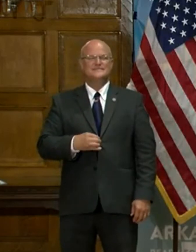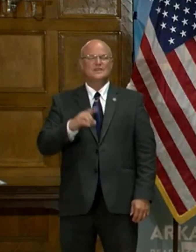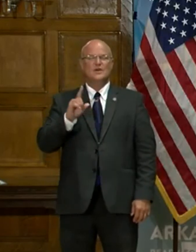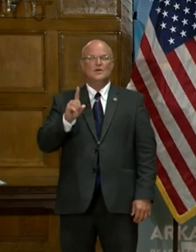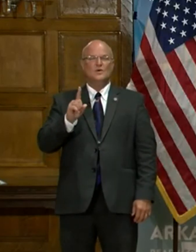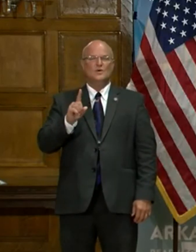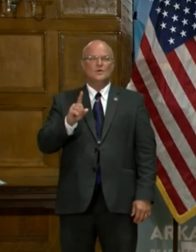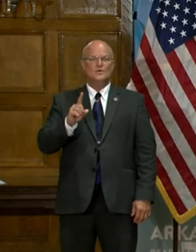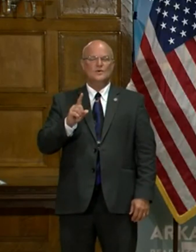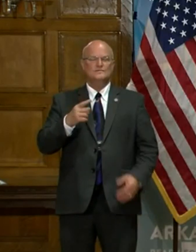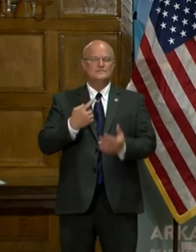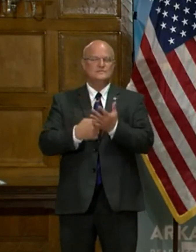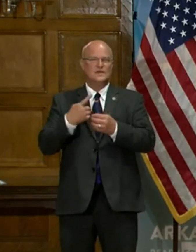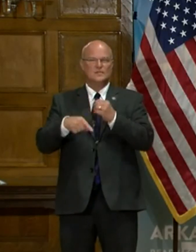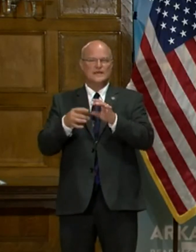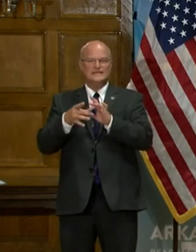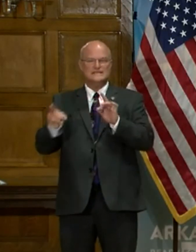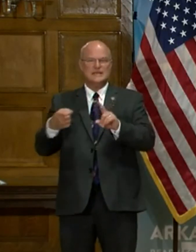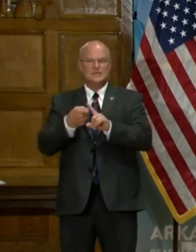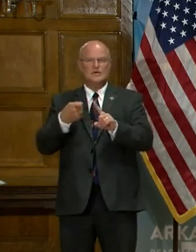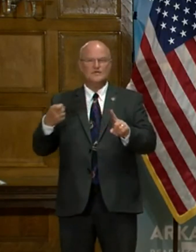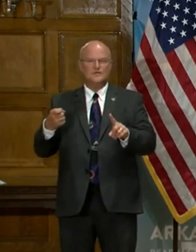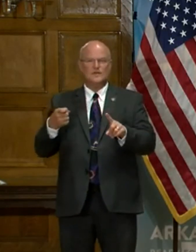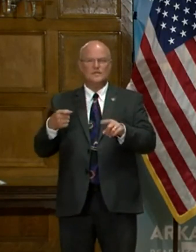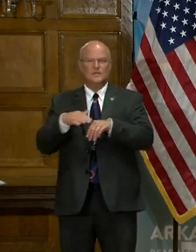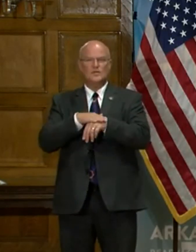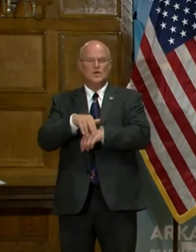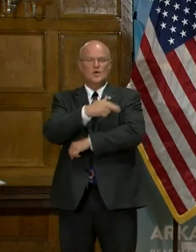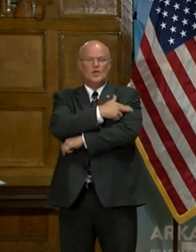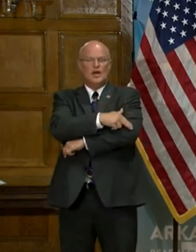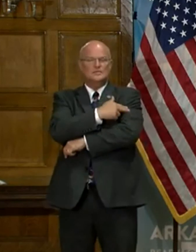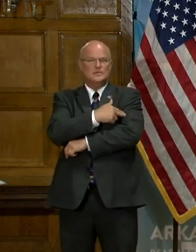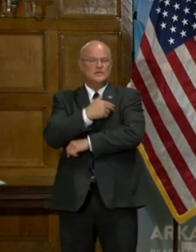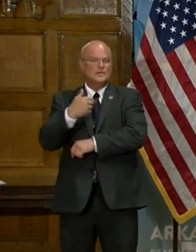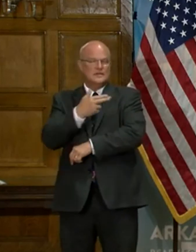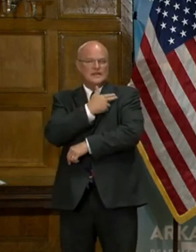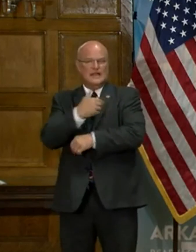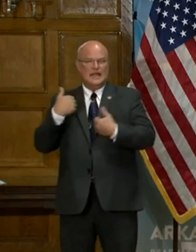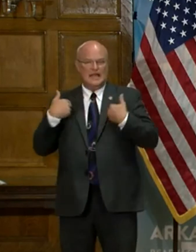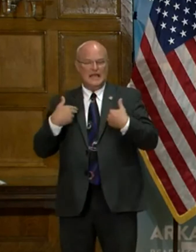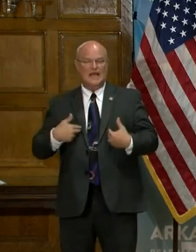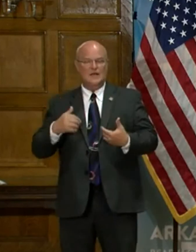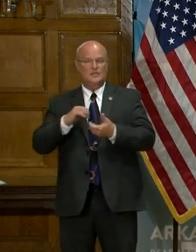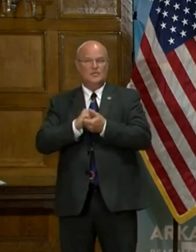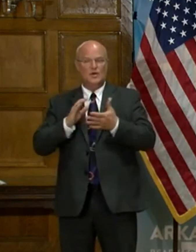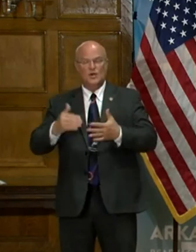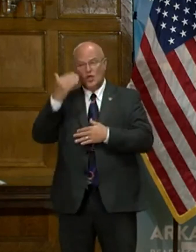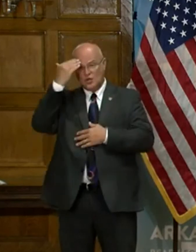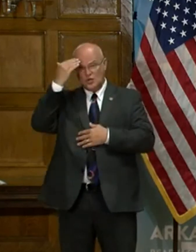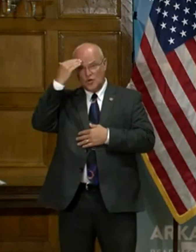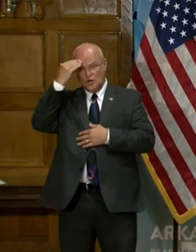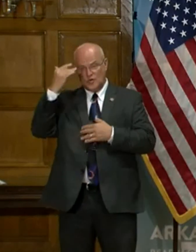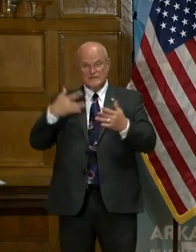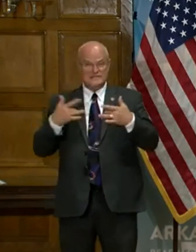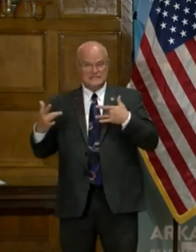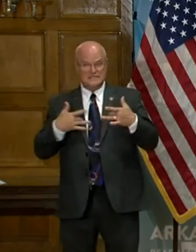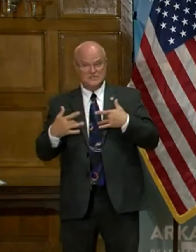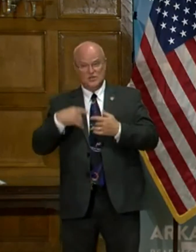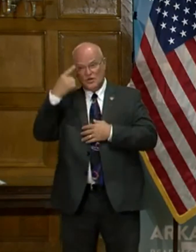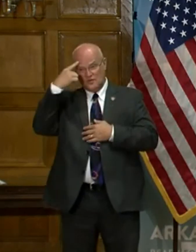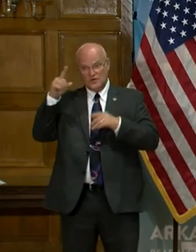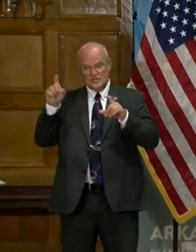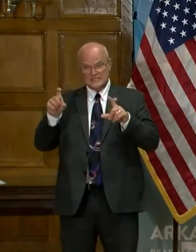Once again, talking about the statement from the local hospitals and health partners, knowing that there is a concern